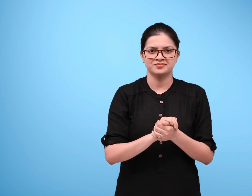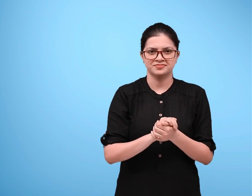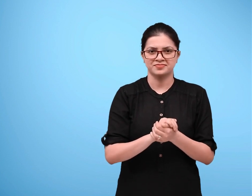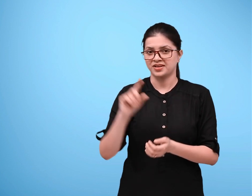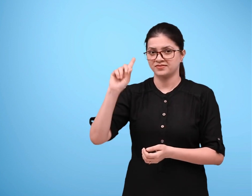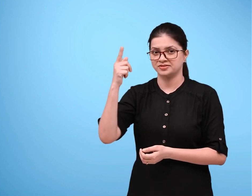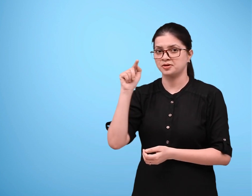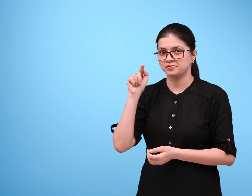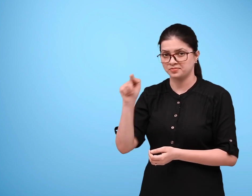1.